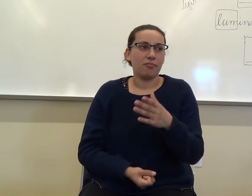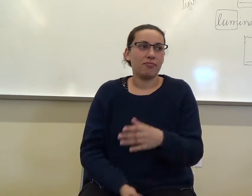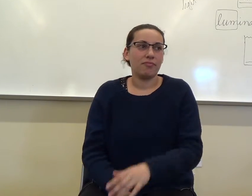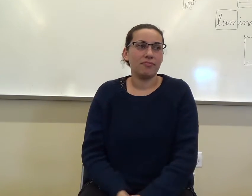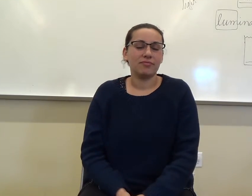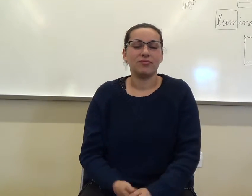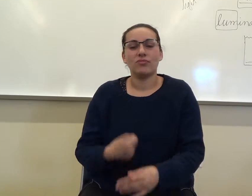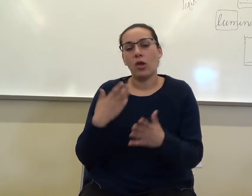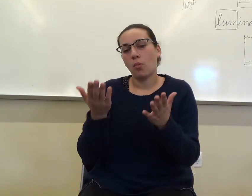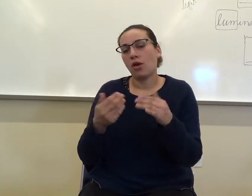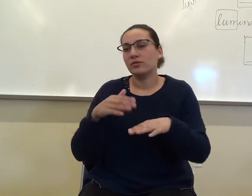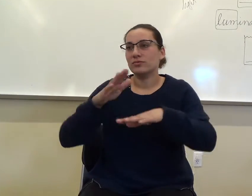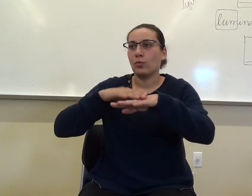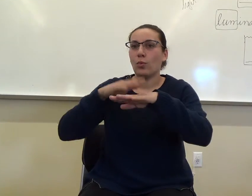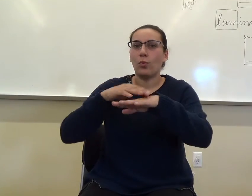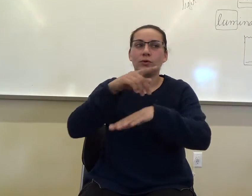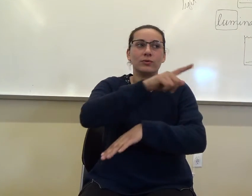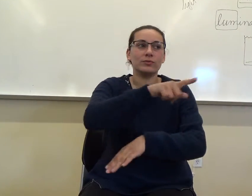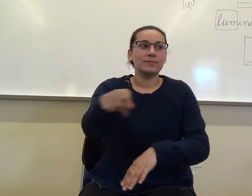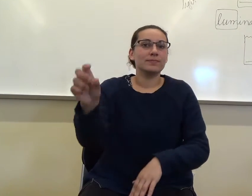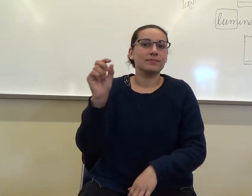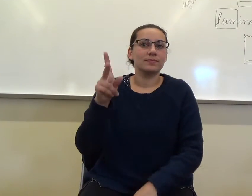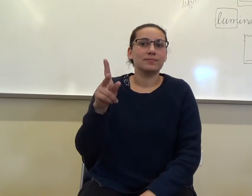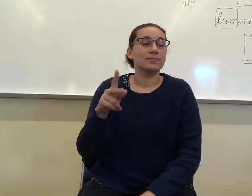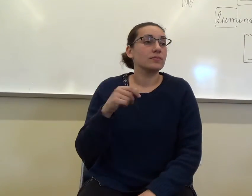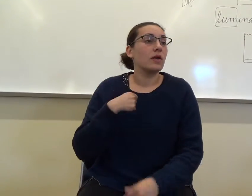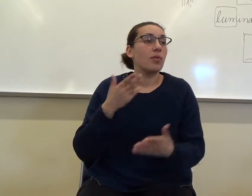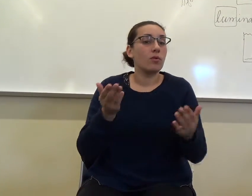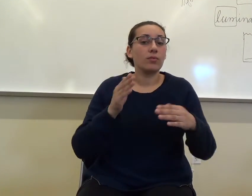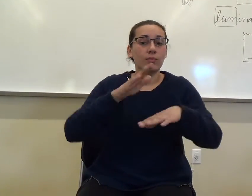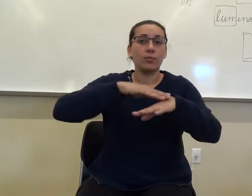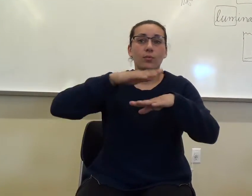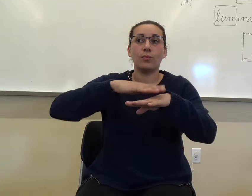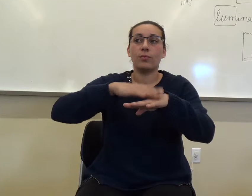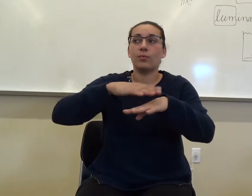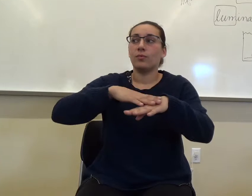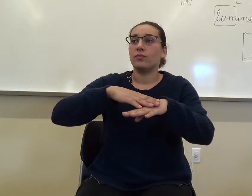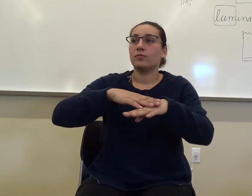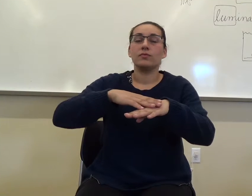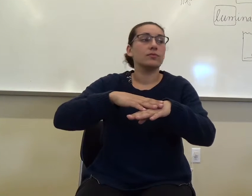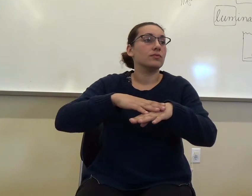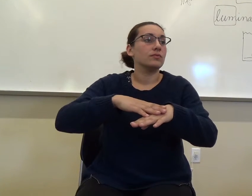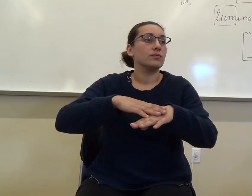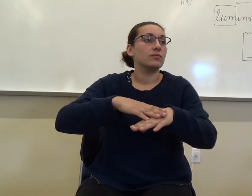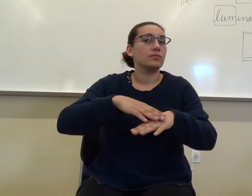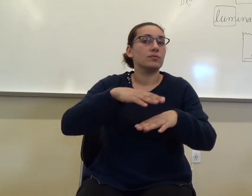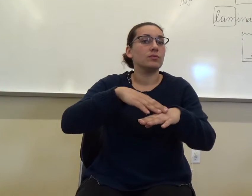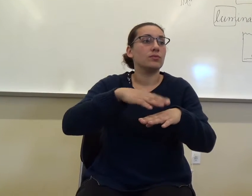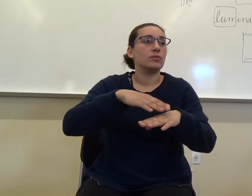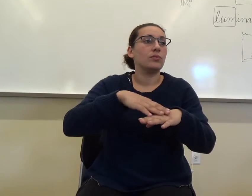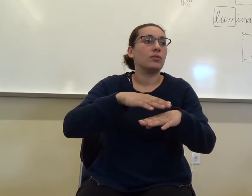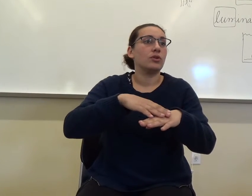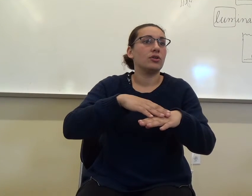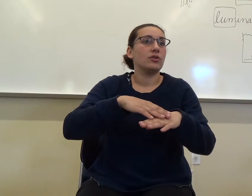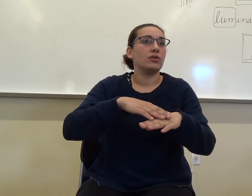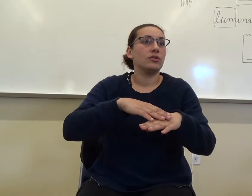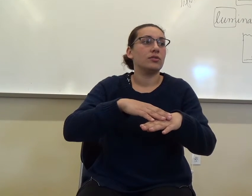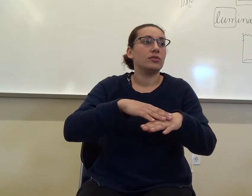And because of that, I also want to call attention to the fact that to the idea